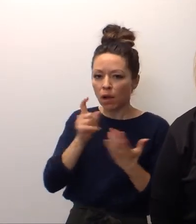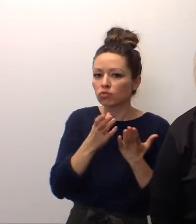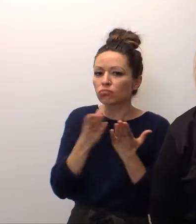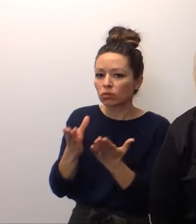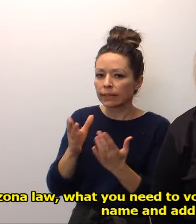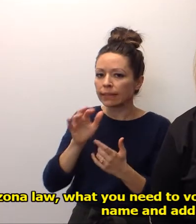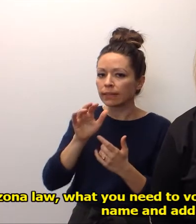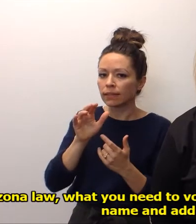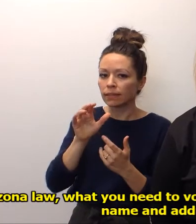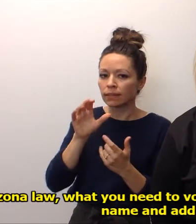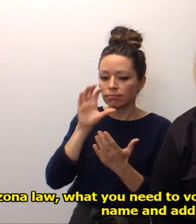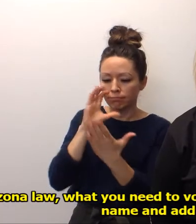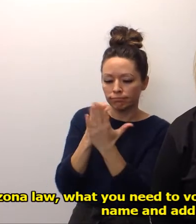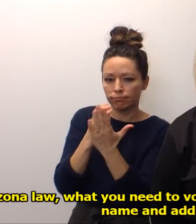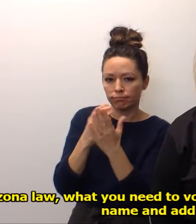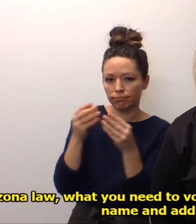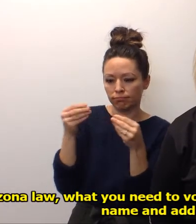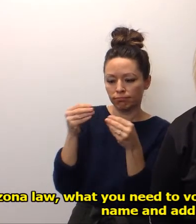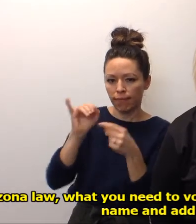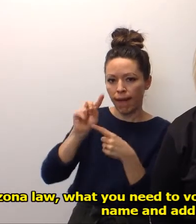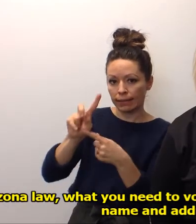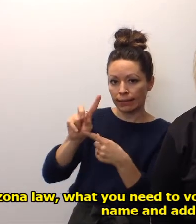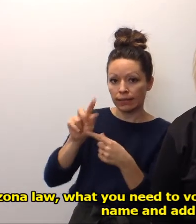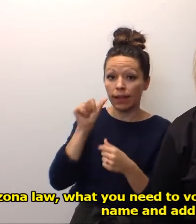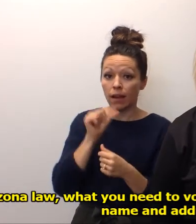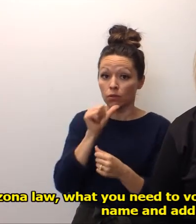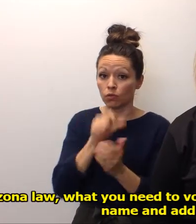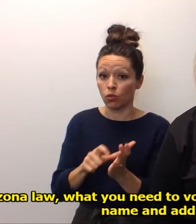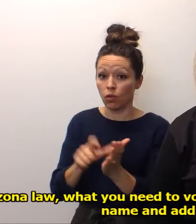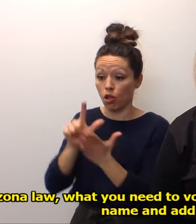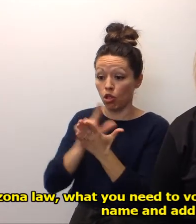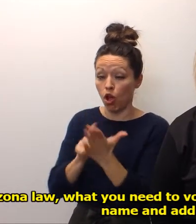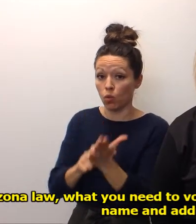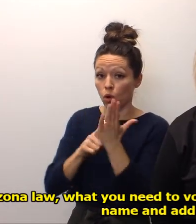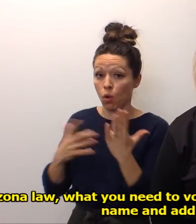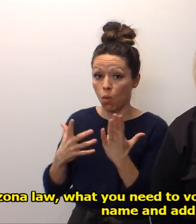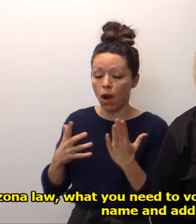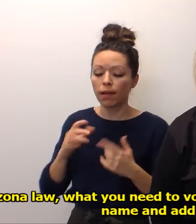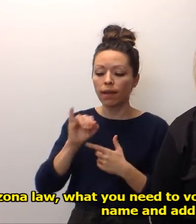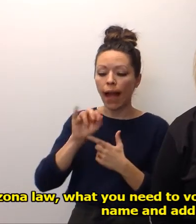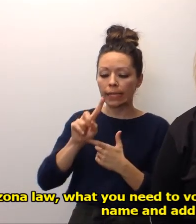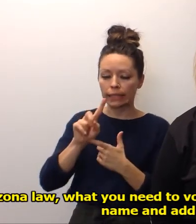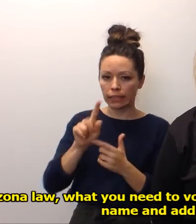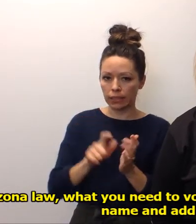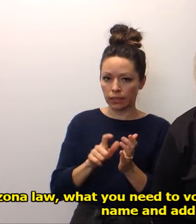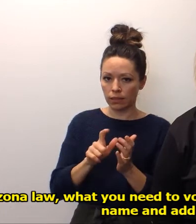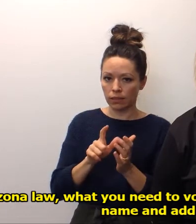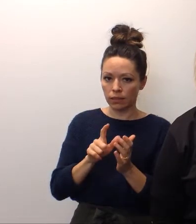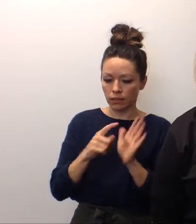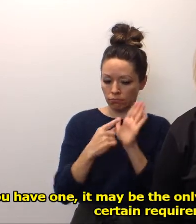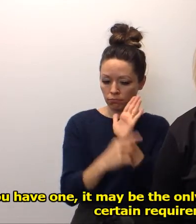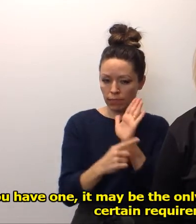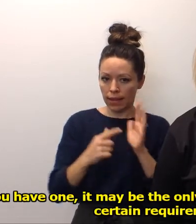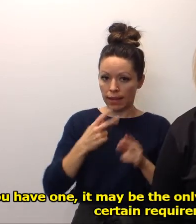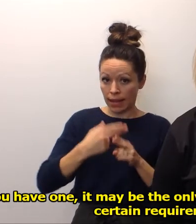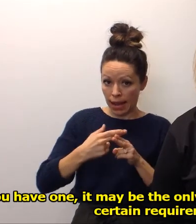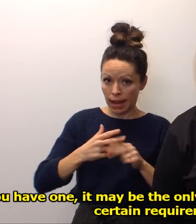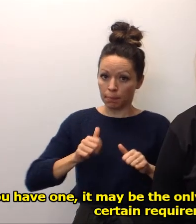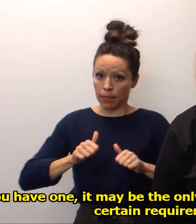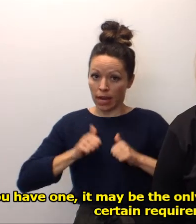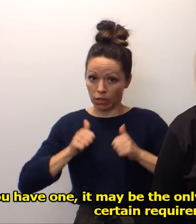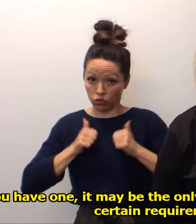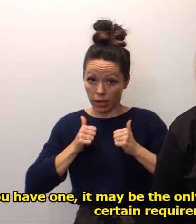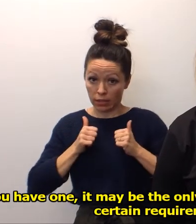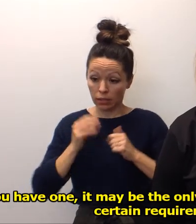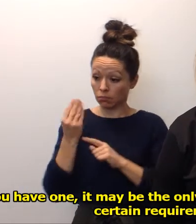it. By Arizona law, what you need to vote is an ID including your name and address. If you have one, it